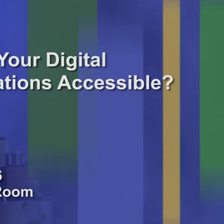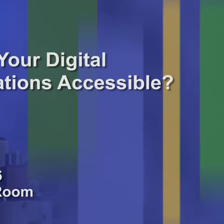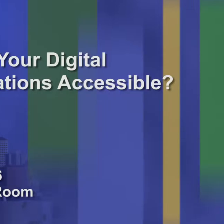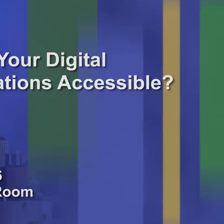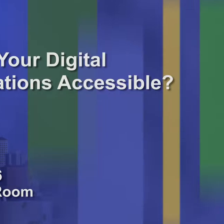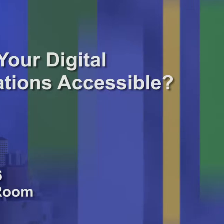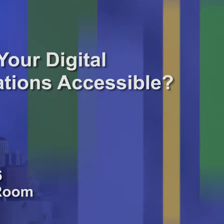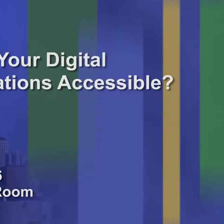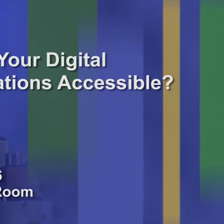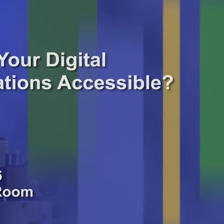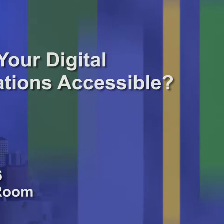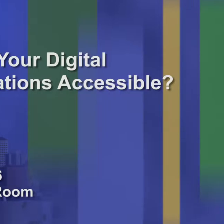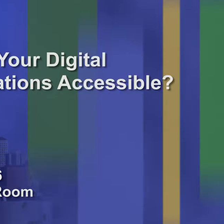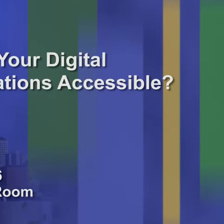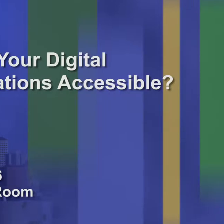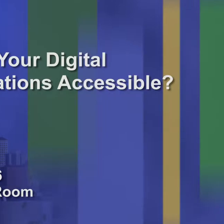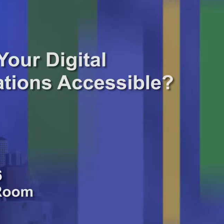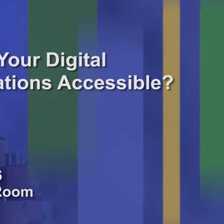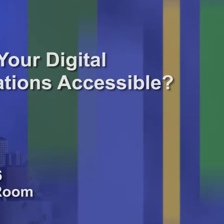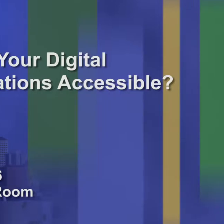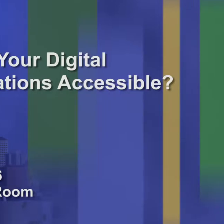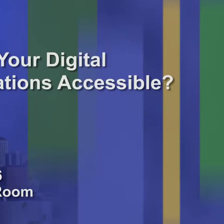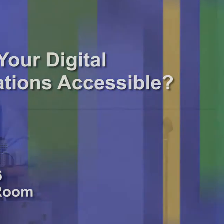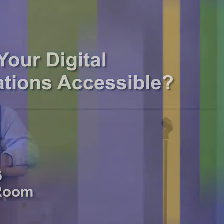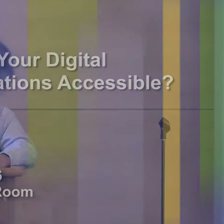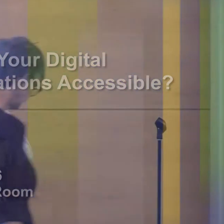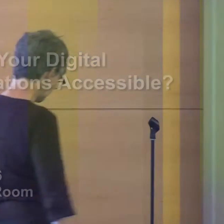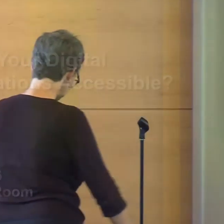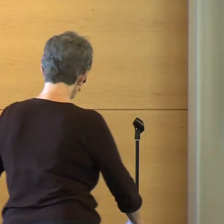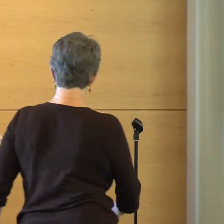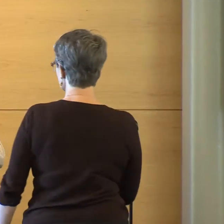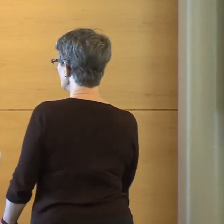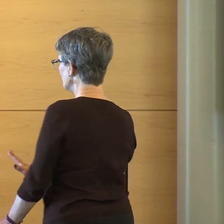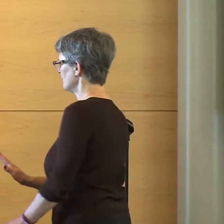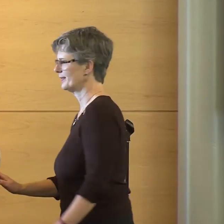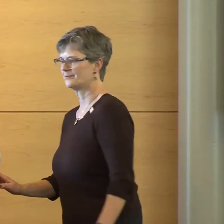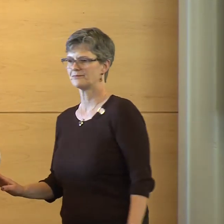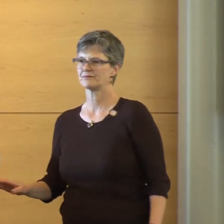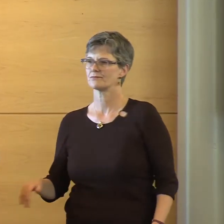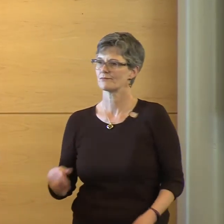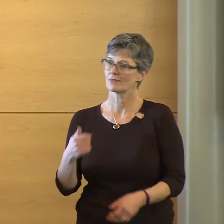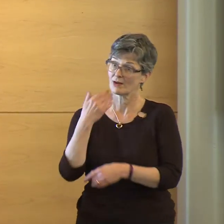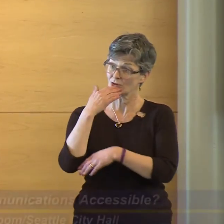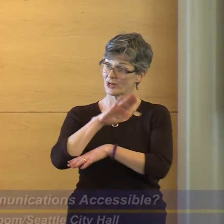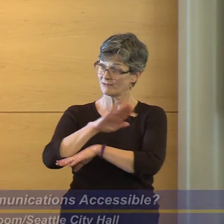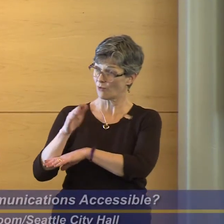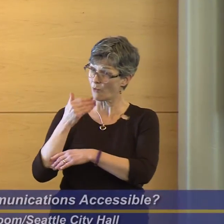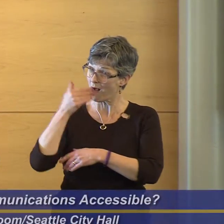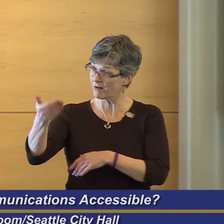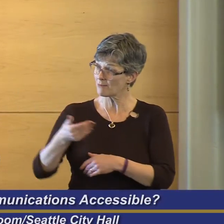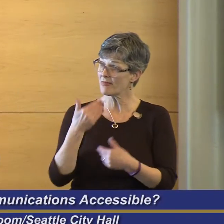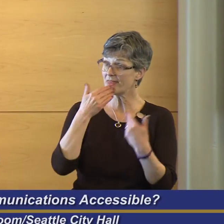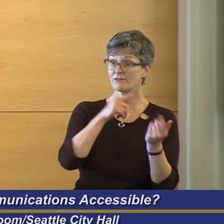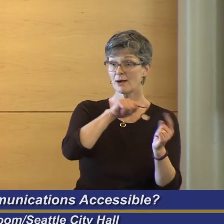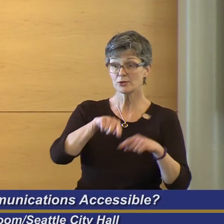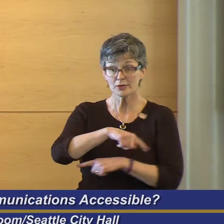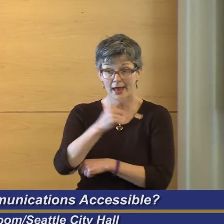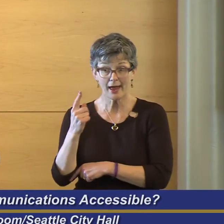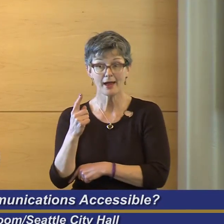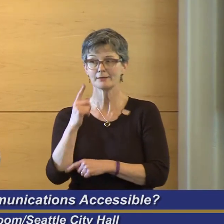Good afternoon, everyone. I want to welcome you and thank you for coming today to our presentation, Are Your